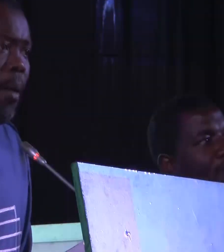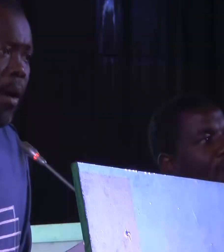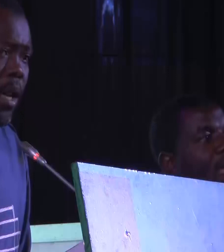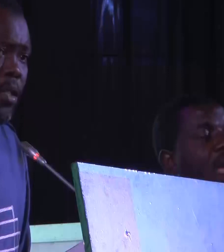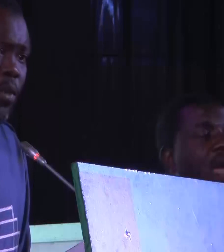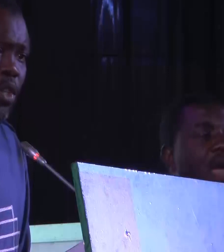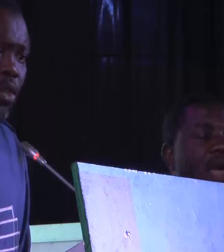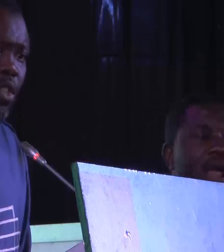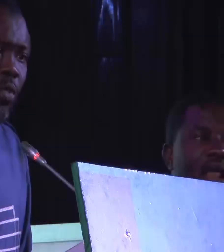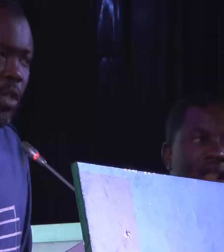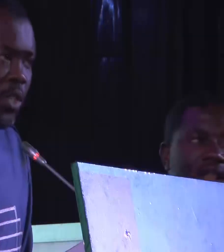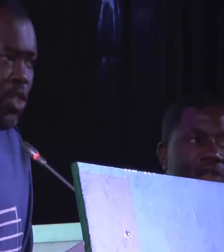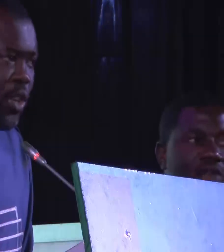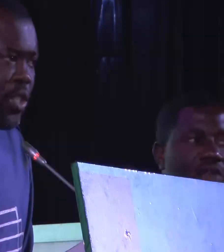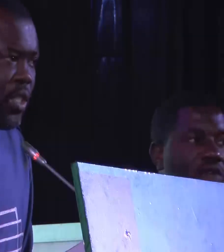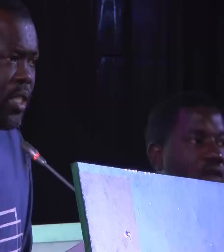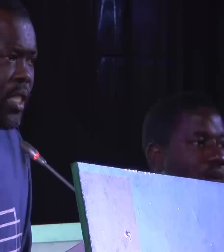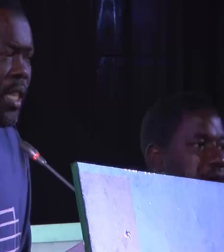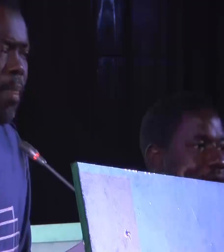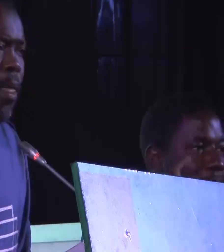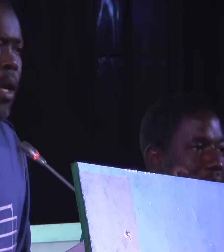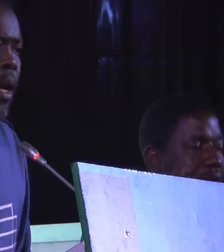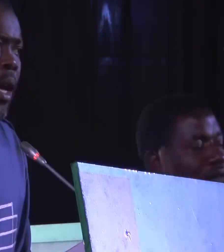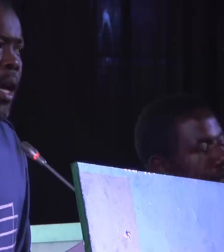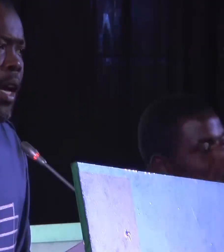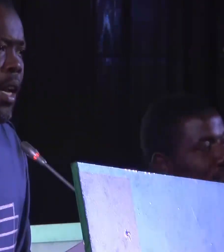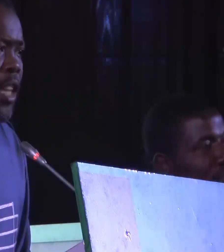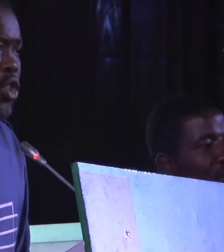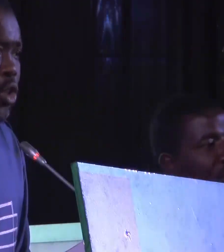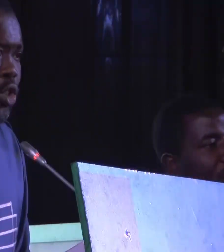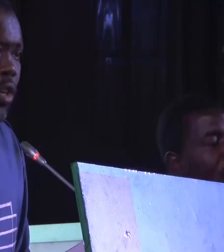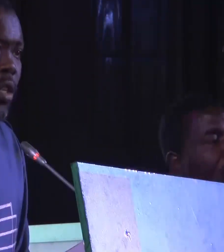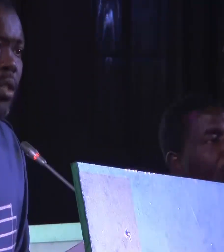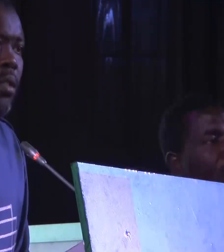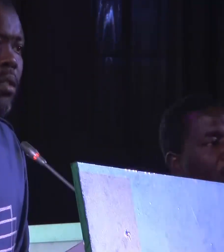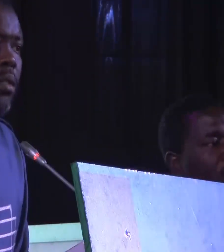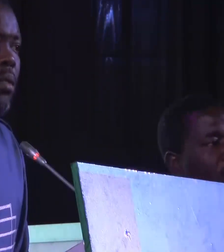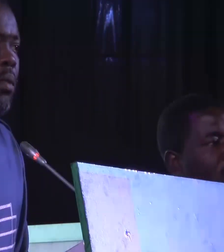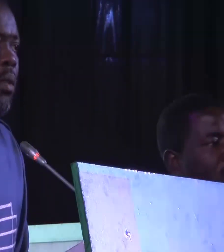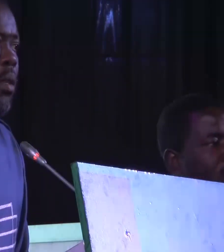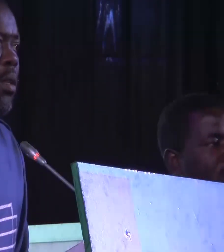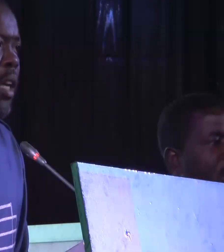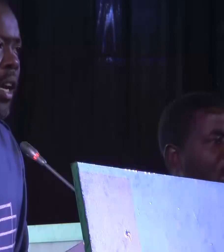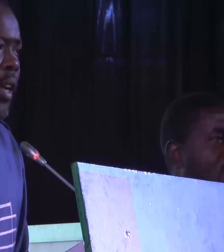electronic cameras for the use of voter registration. And as usual,